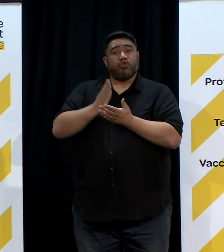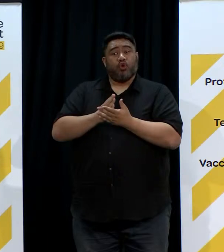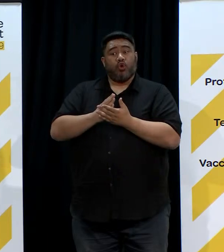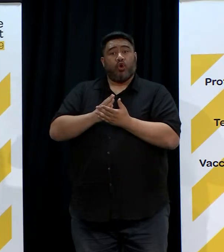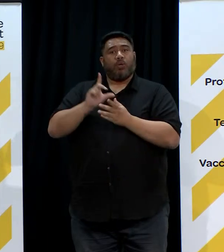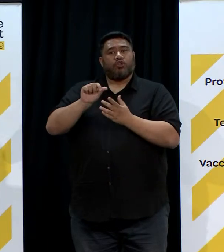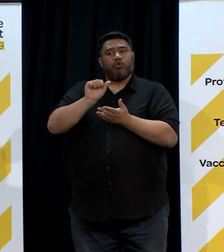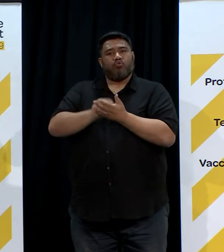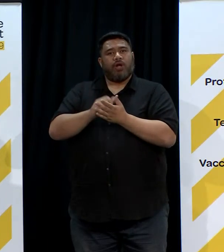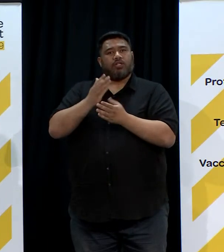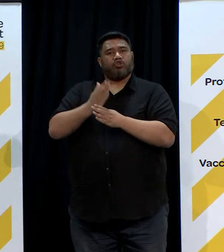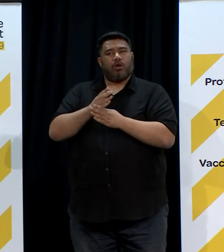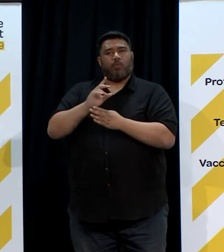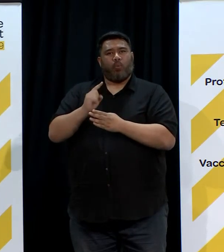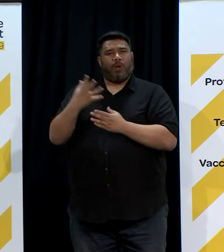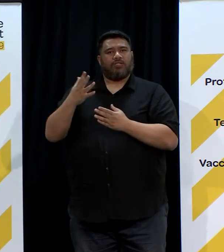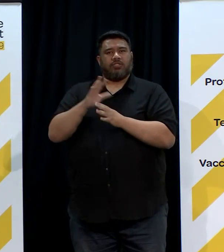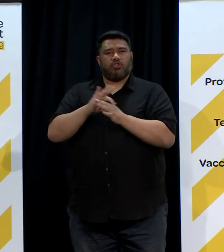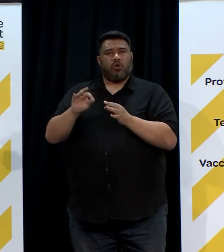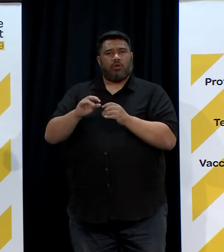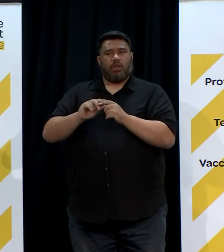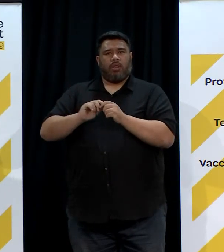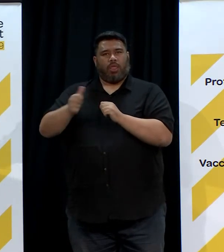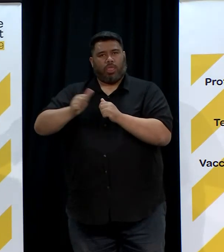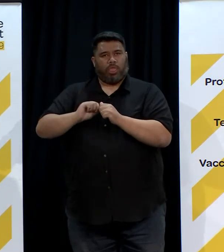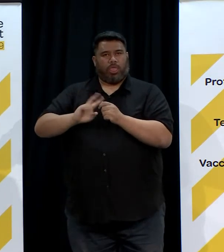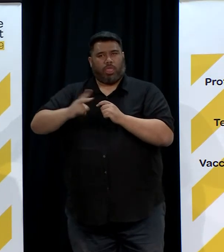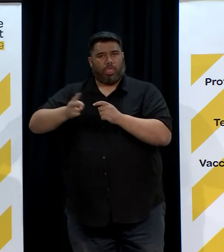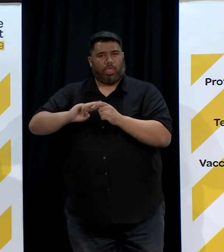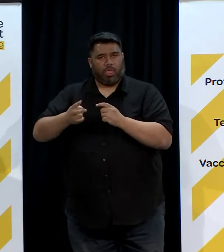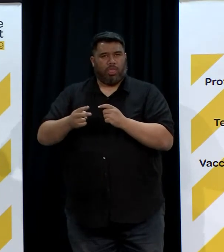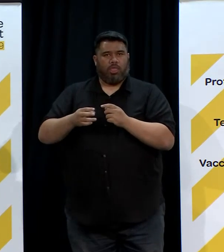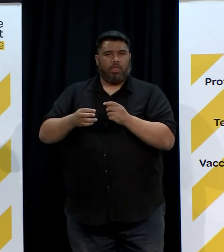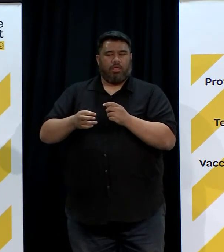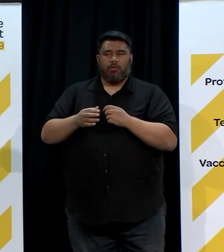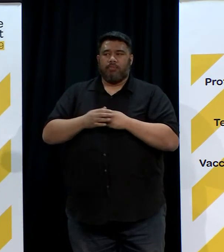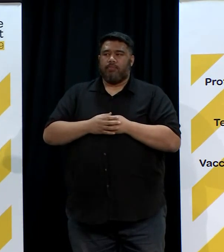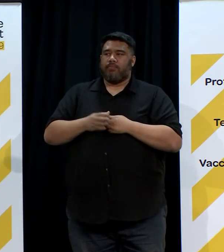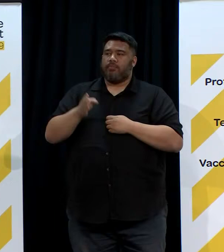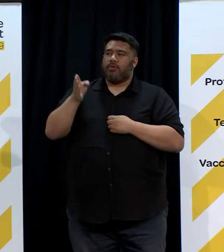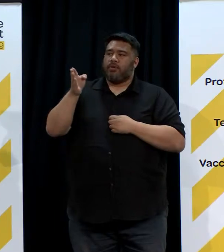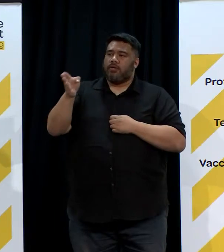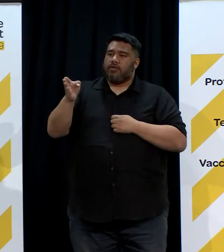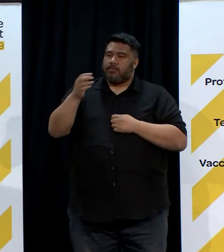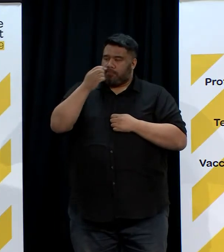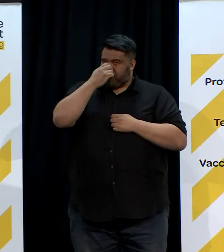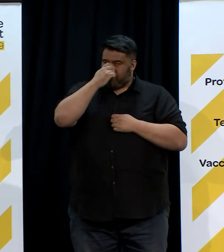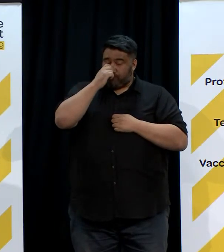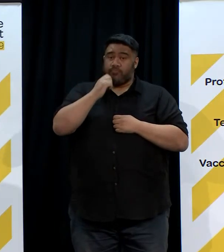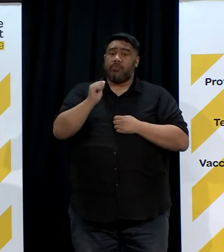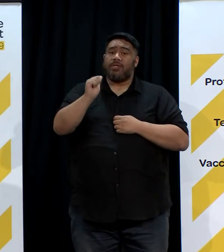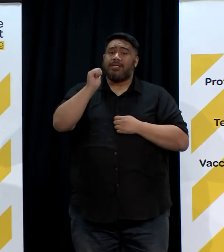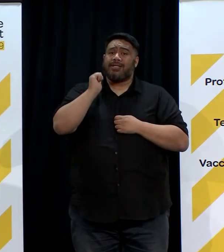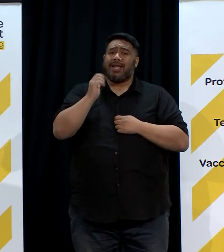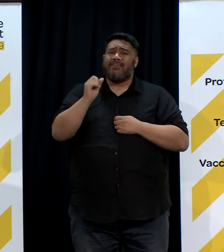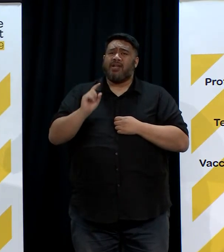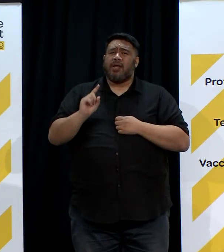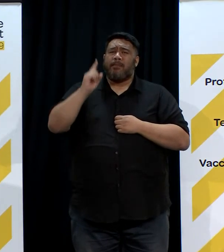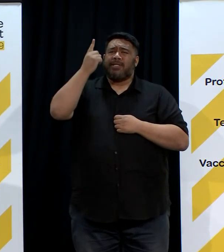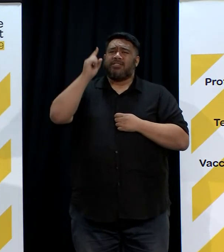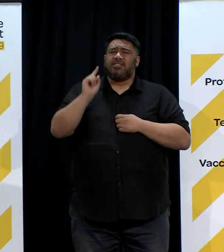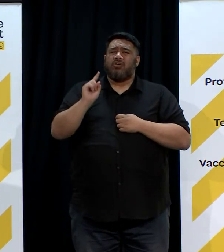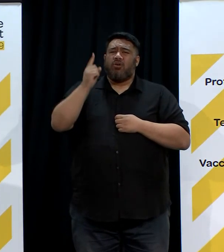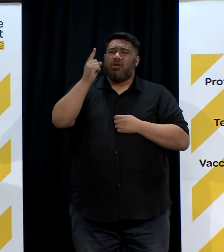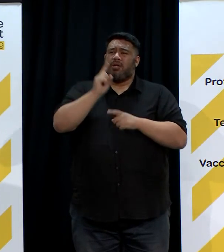once and we do it right. Craig. Back on Afghanistan, there was this international ministerial meeting yesterday. New Zealand wasn't